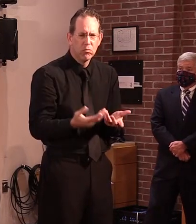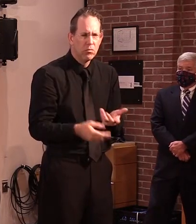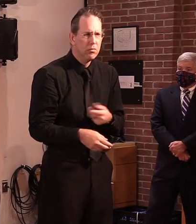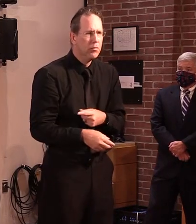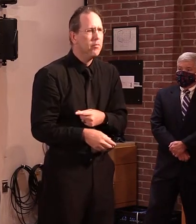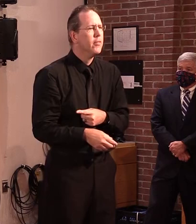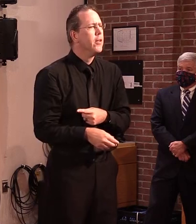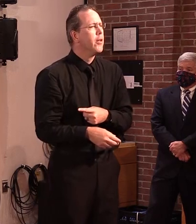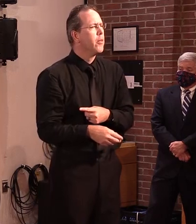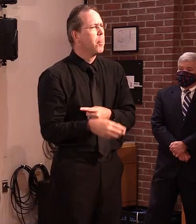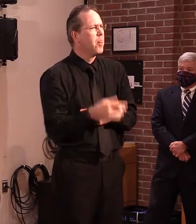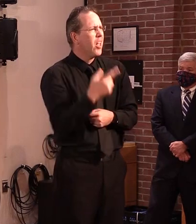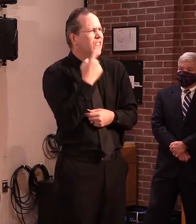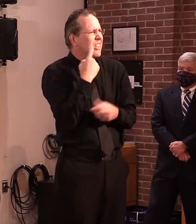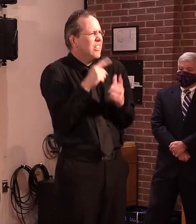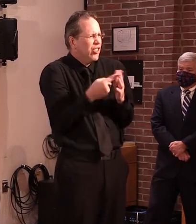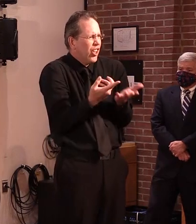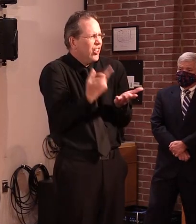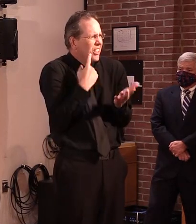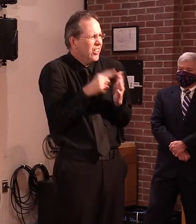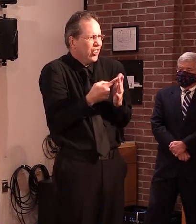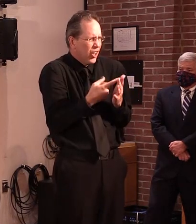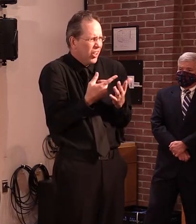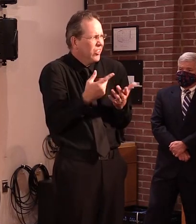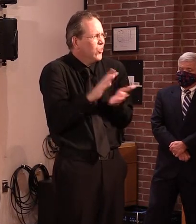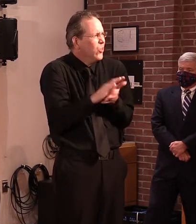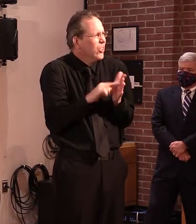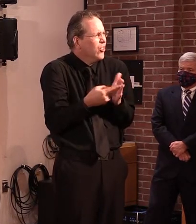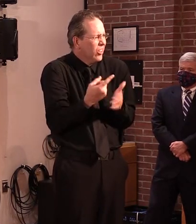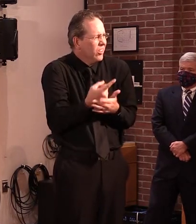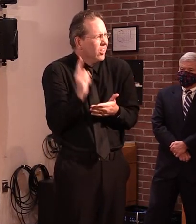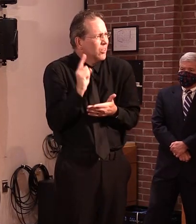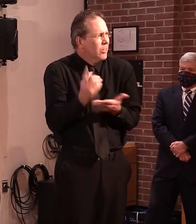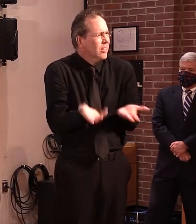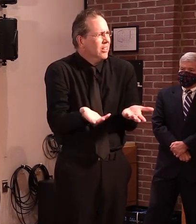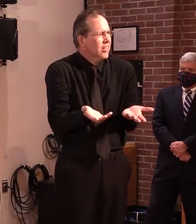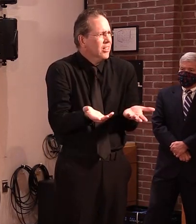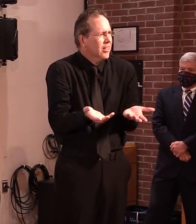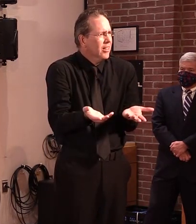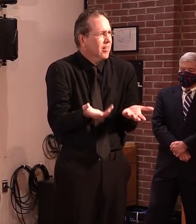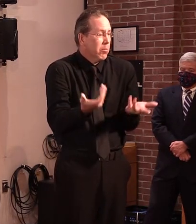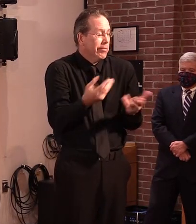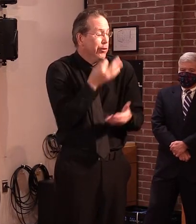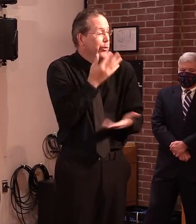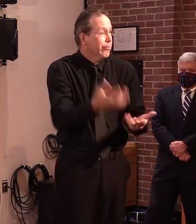last week. I think we're very close to finalizing our approach to that, and hopefully very soon.